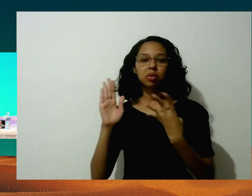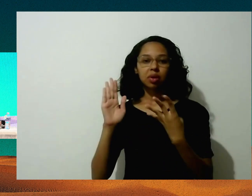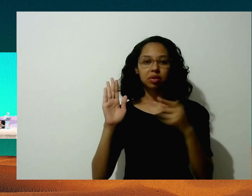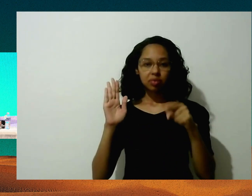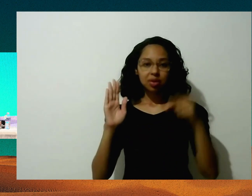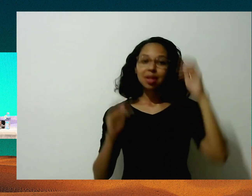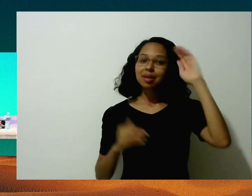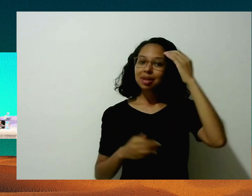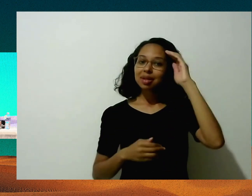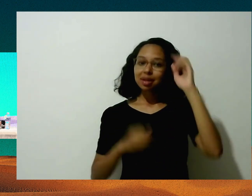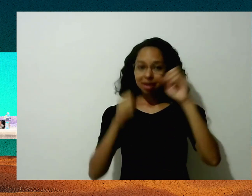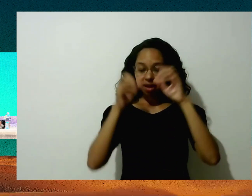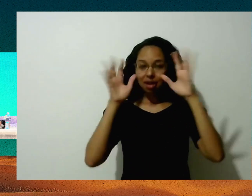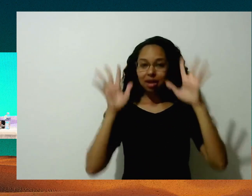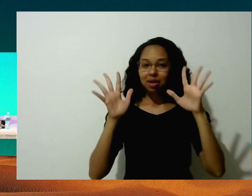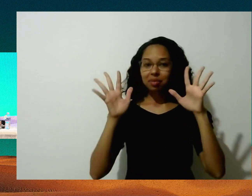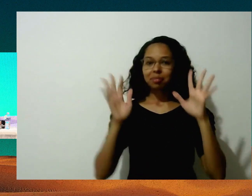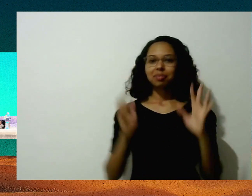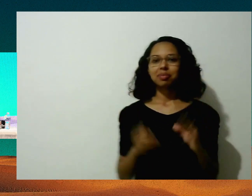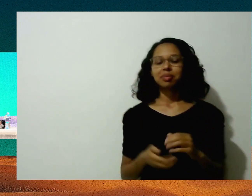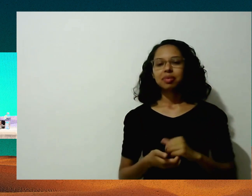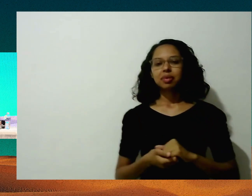4. Aí então nasceu